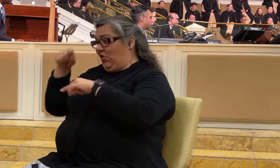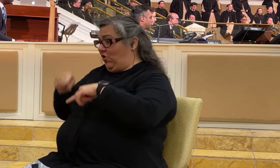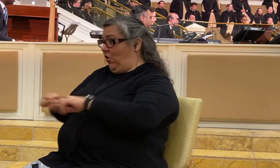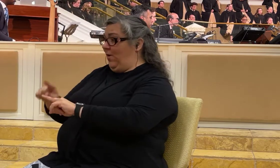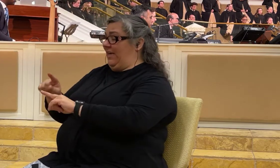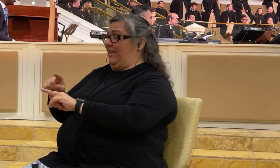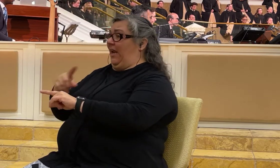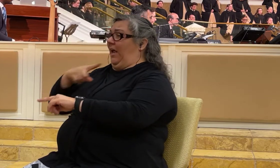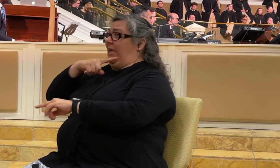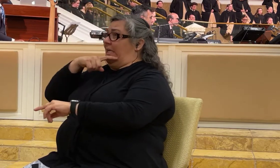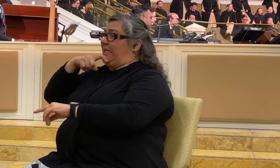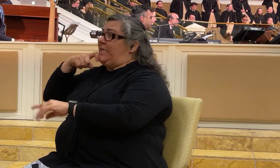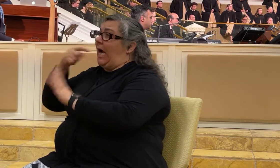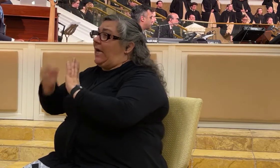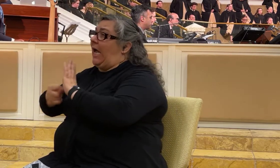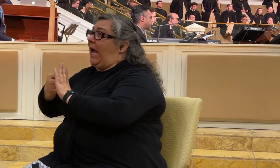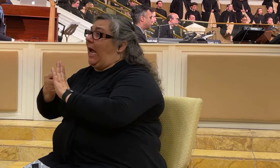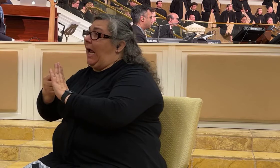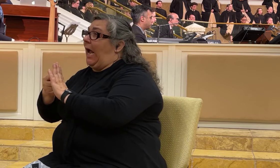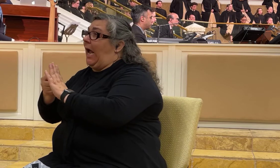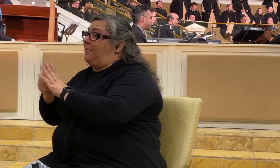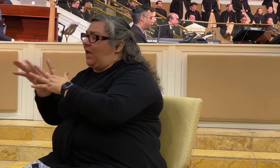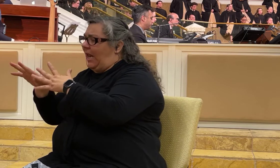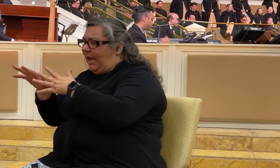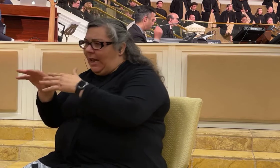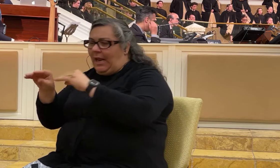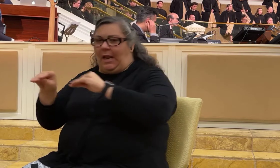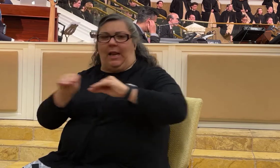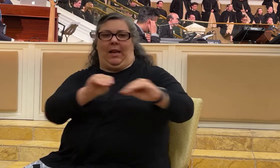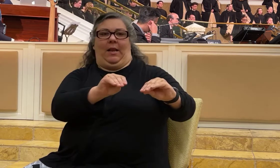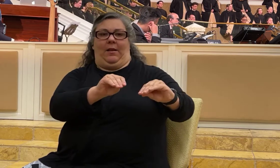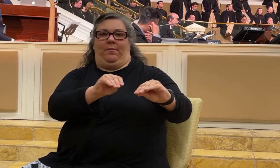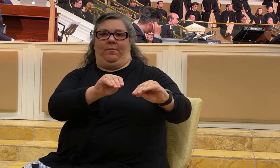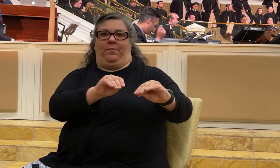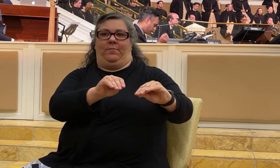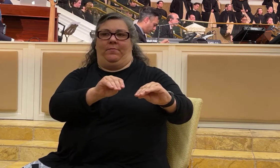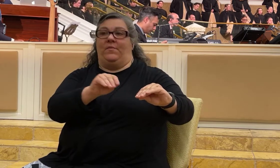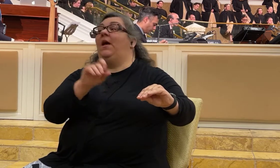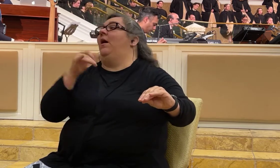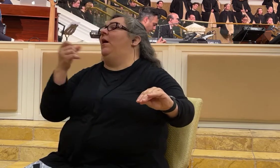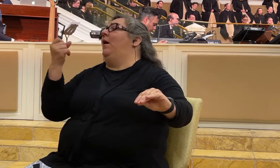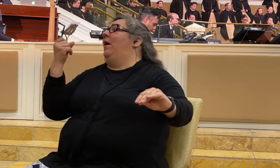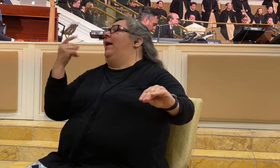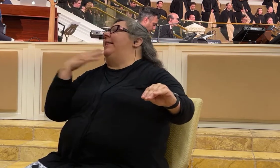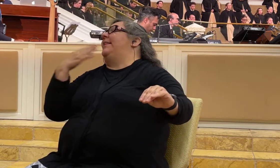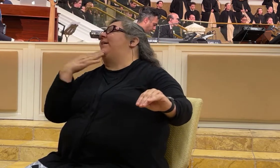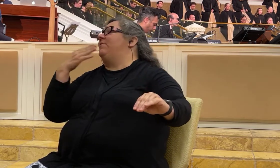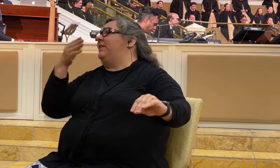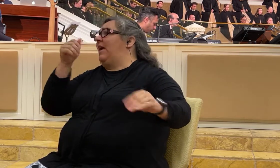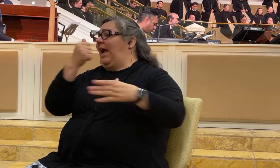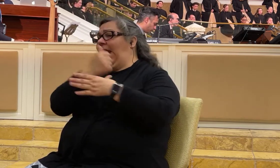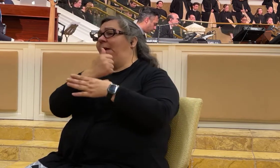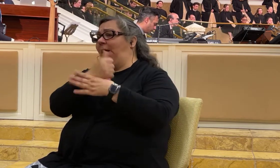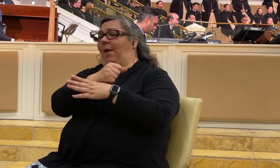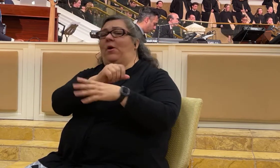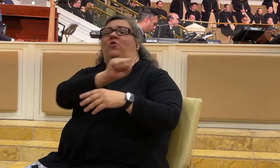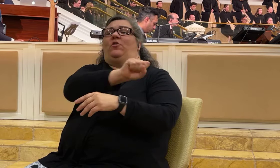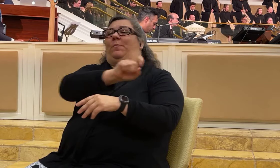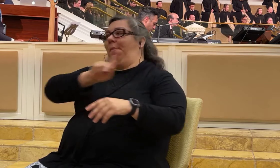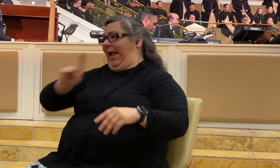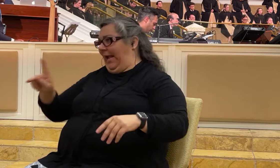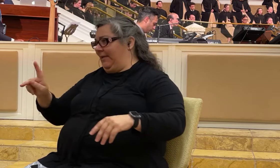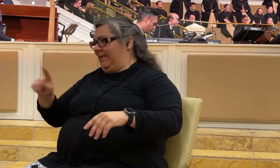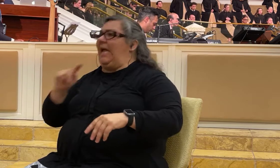you went to Egypt. Now thank God Abraham gets back. He learned from his